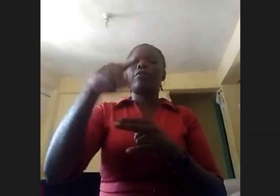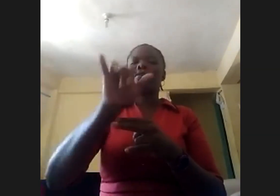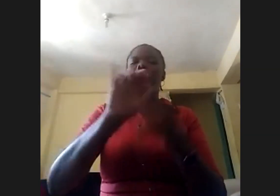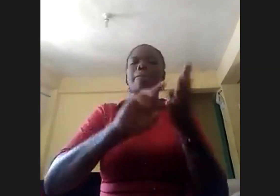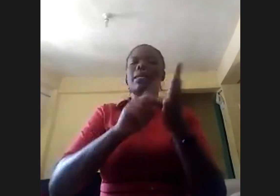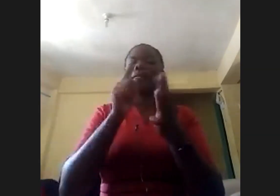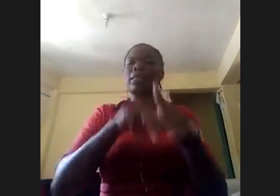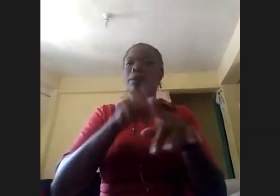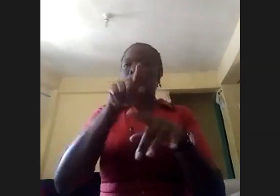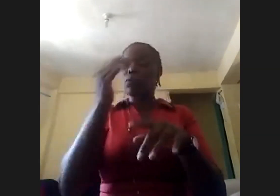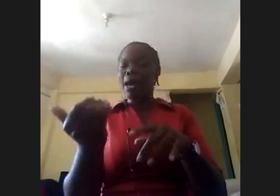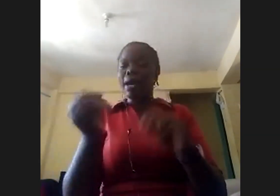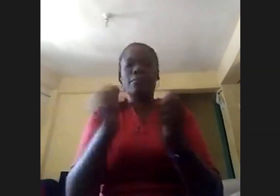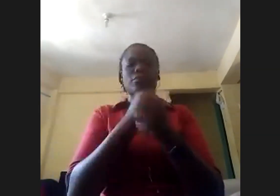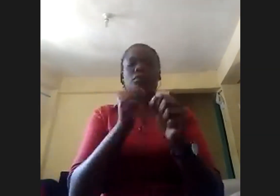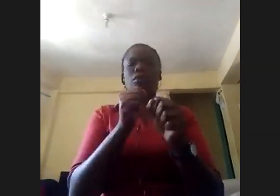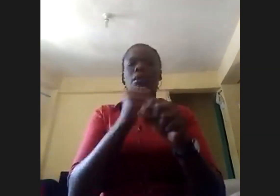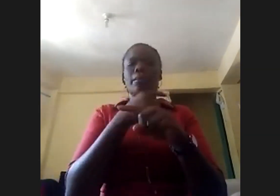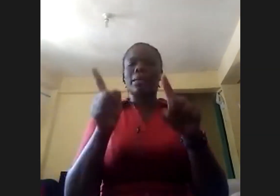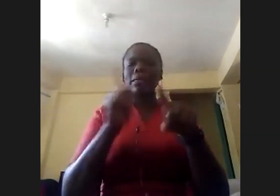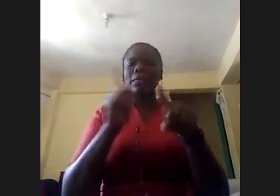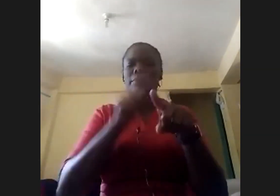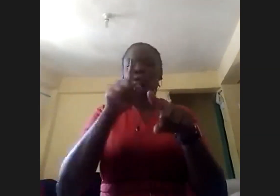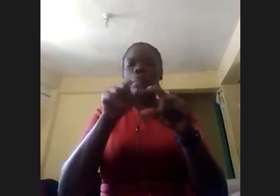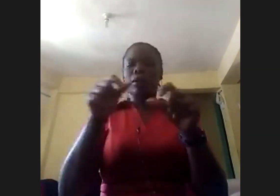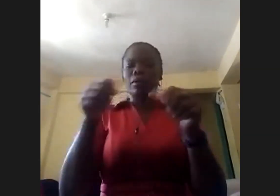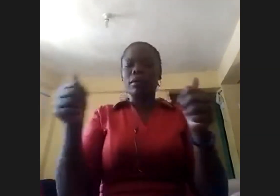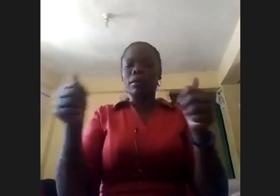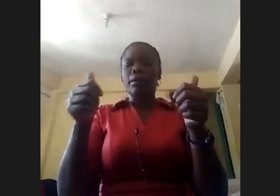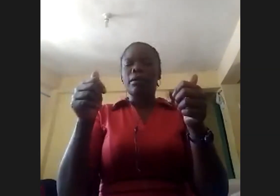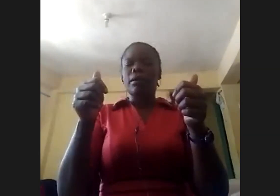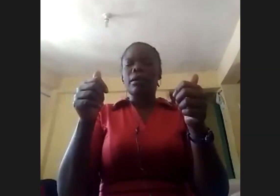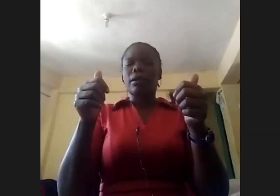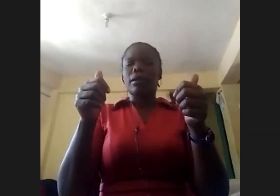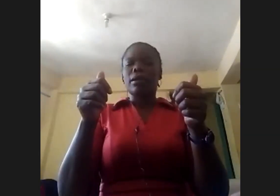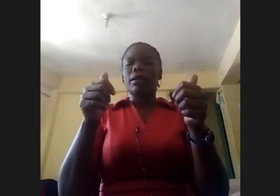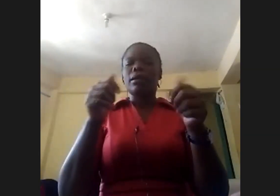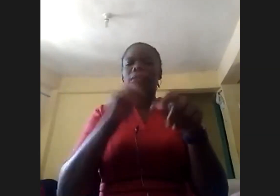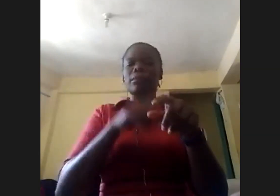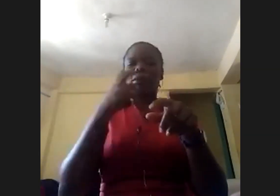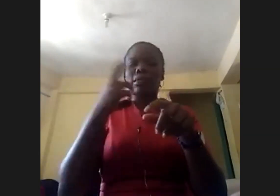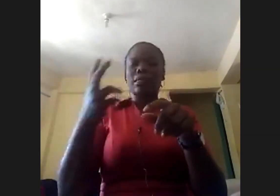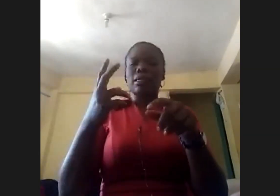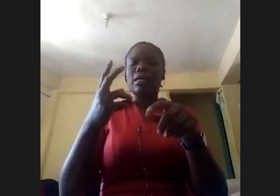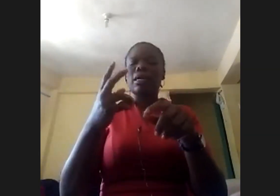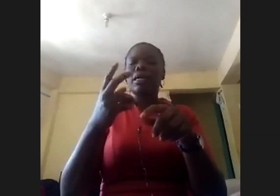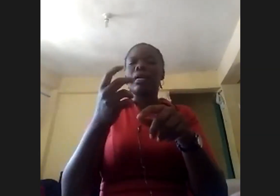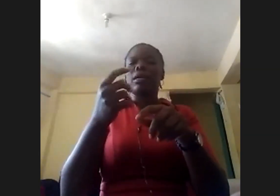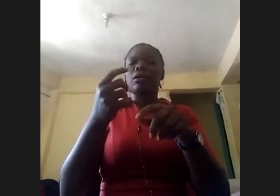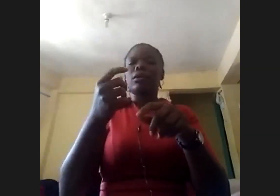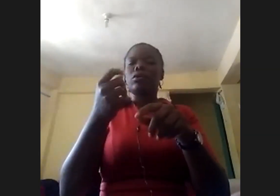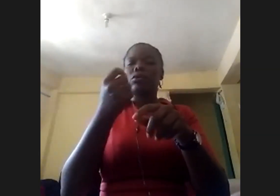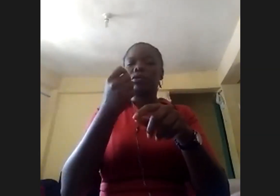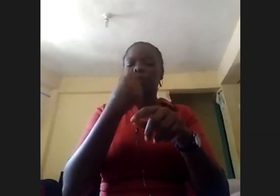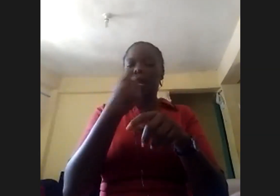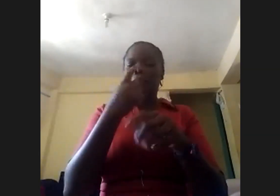can happen even when you're old. So that is one thing. When you look at another drug, for example, tobacco, cigarette